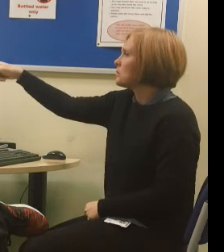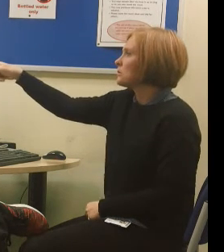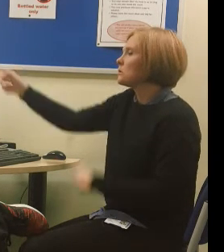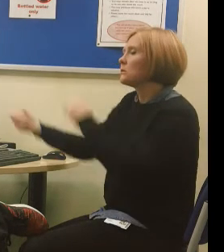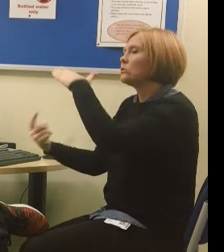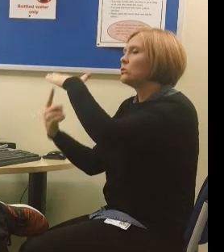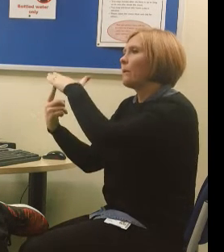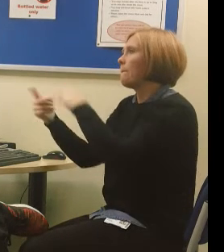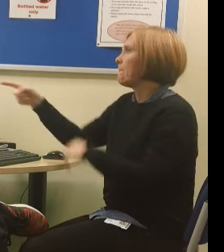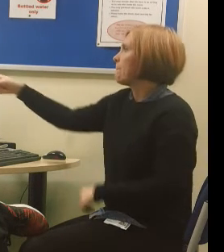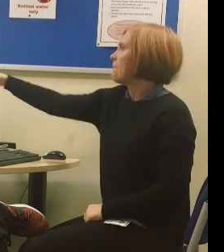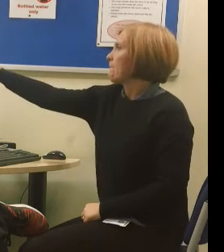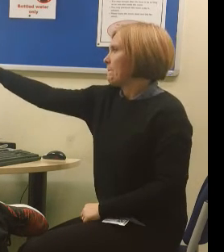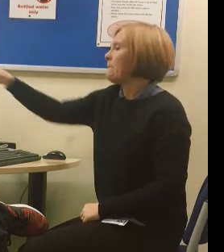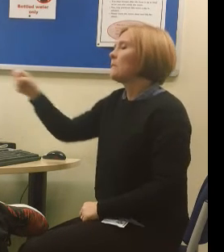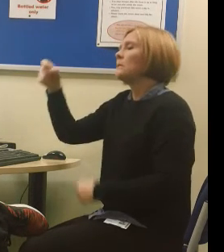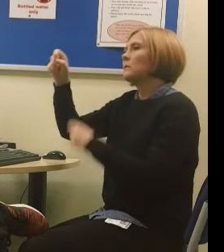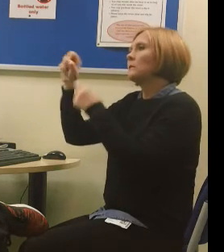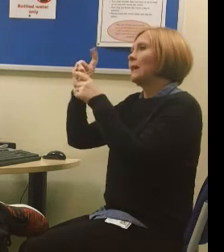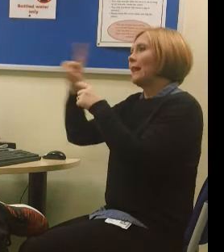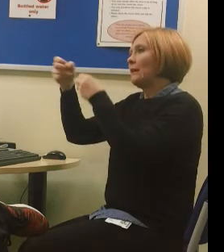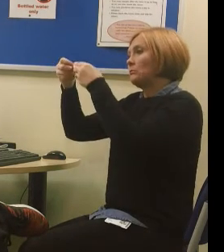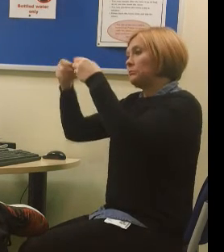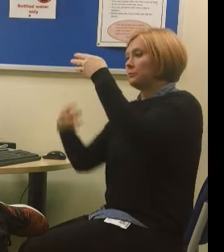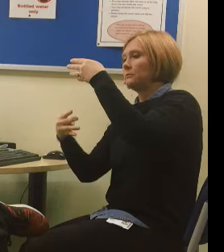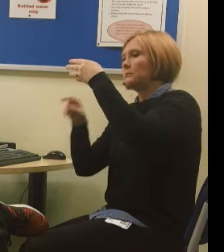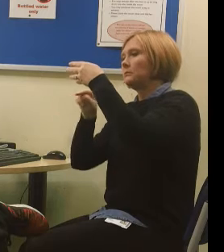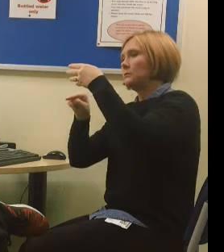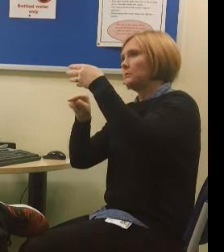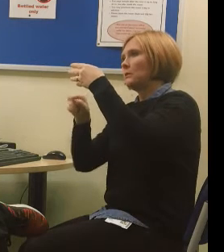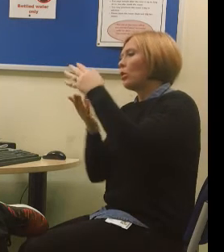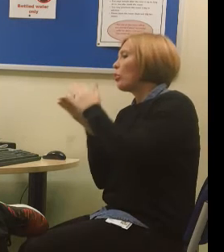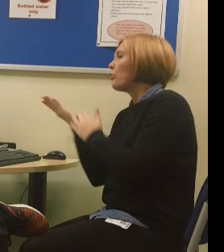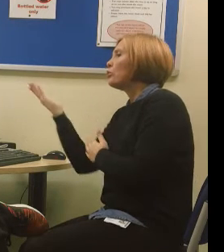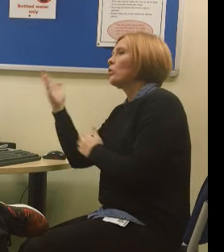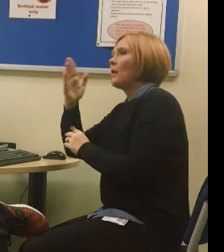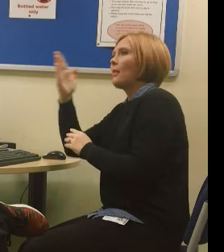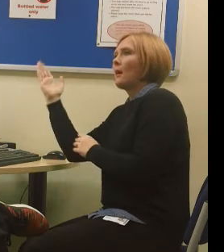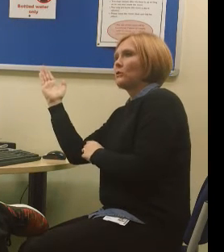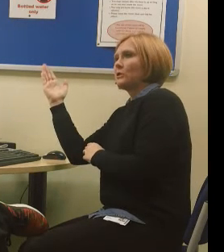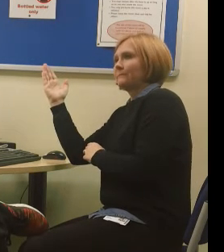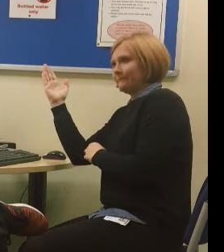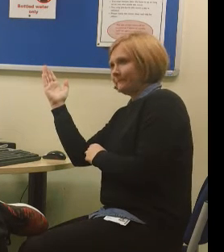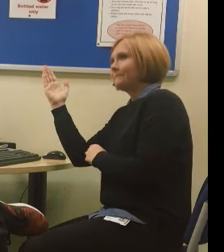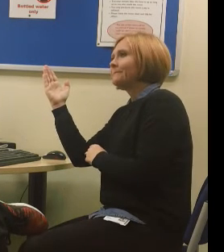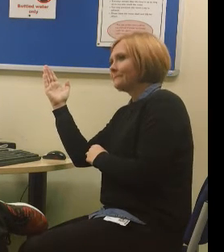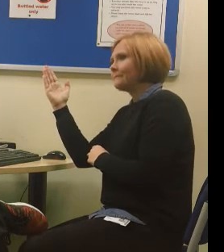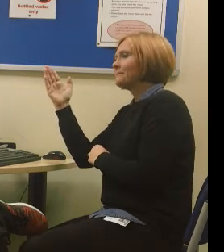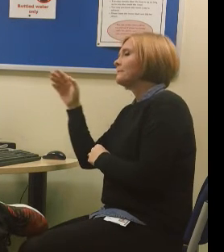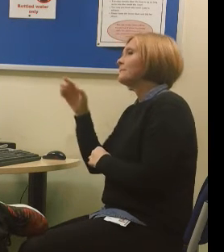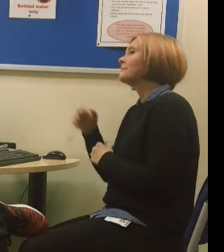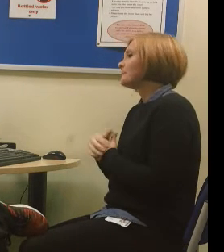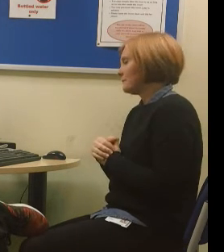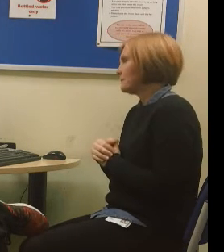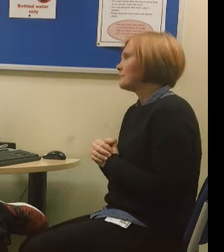portal. Clicking on that will take you through to the portal, and you can see here we have a variety of different resources available